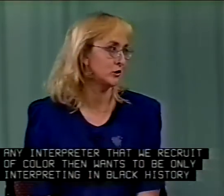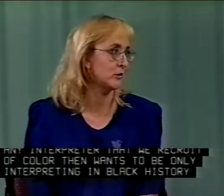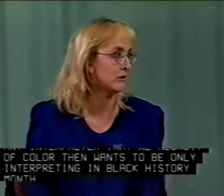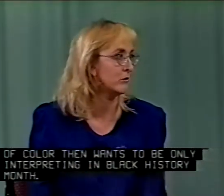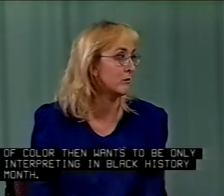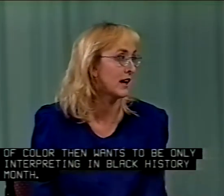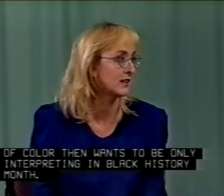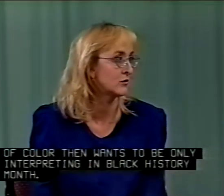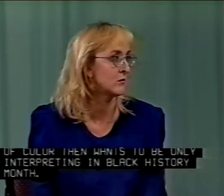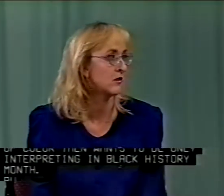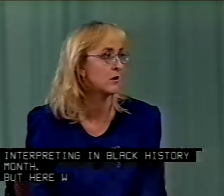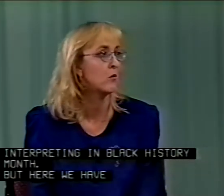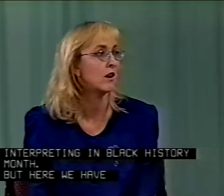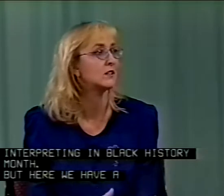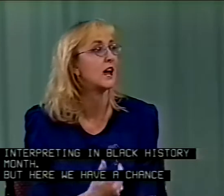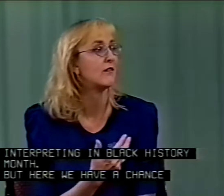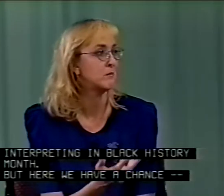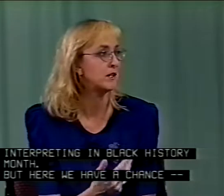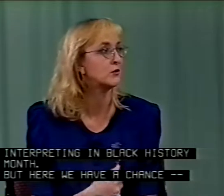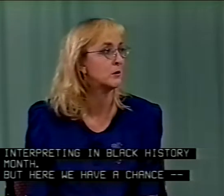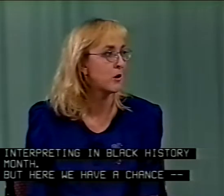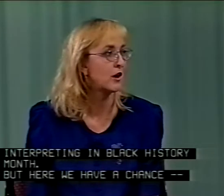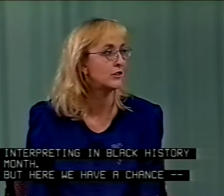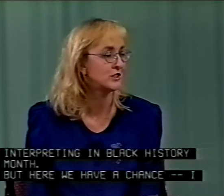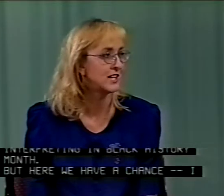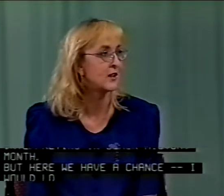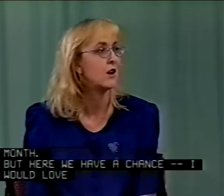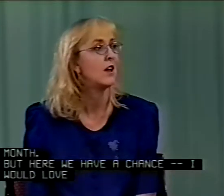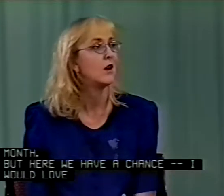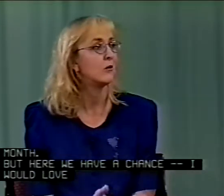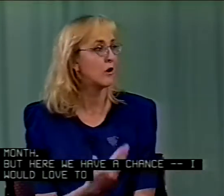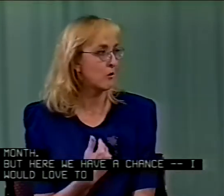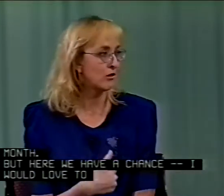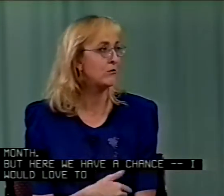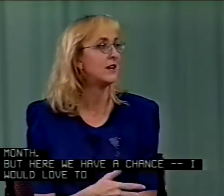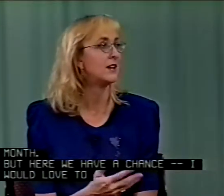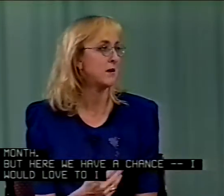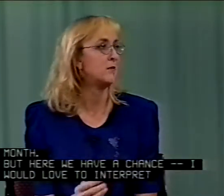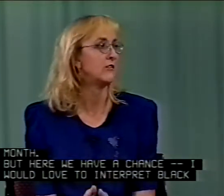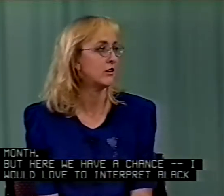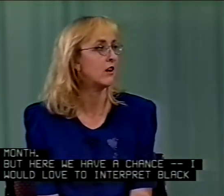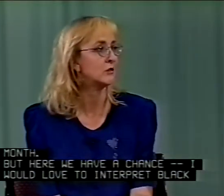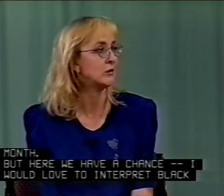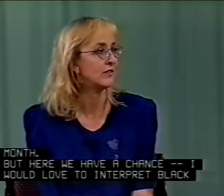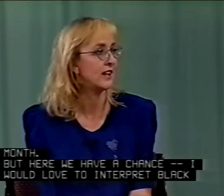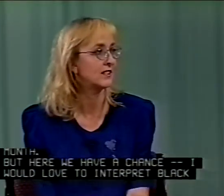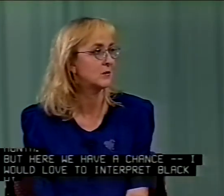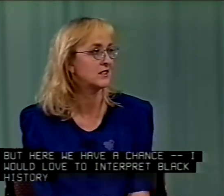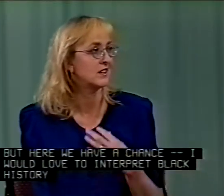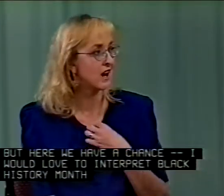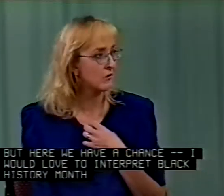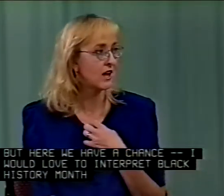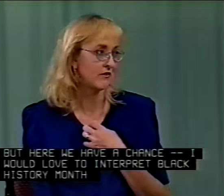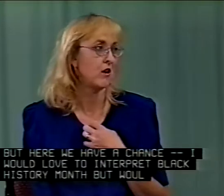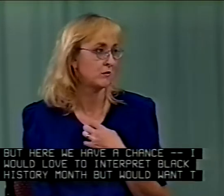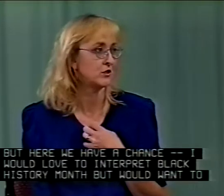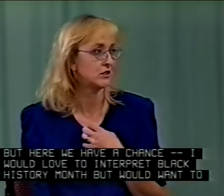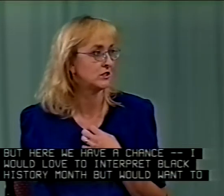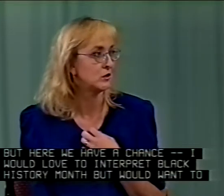interpret for Black History Month, but want to have a mentoring partner to take, go with me and make me feel comfortable in that experience. And then I would have an opportunity to